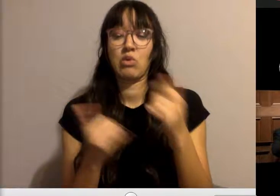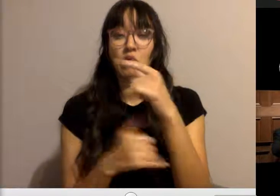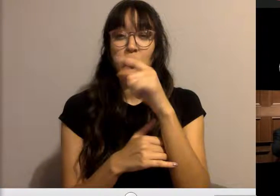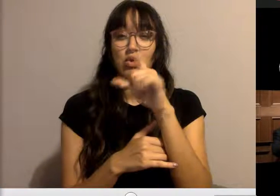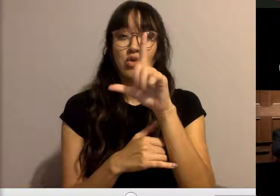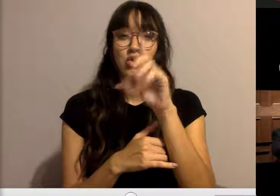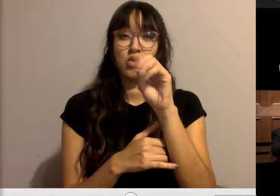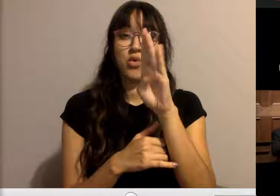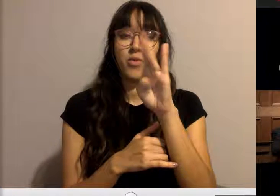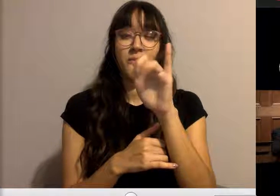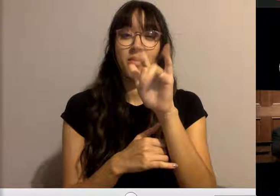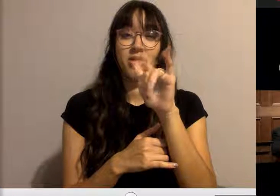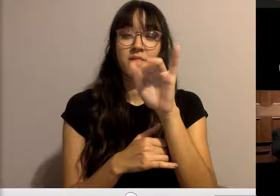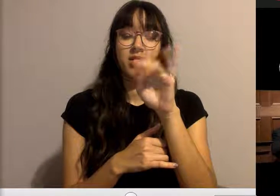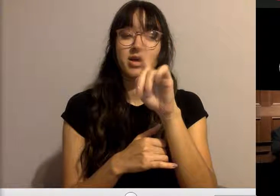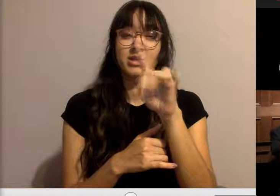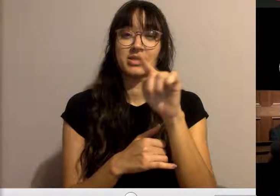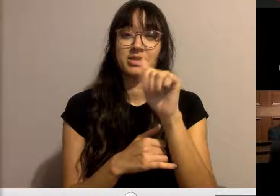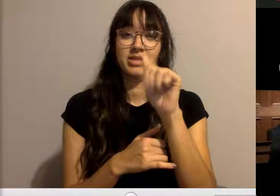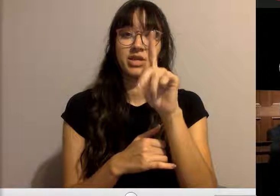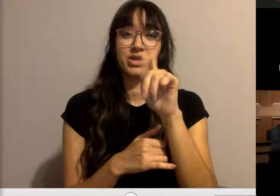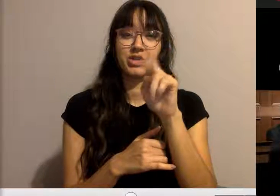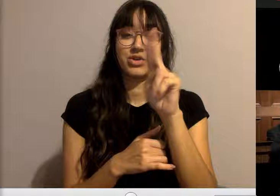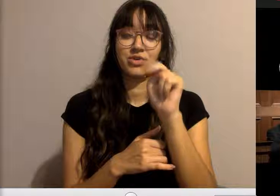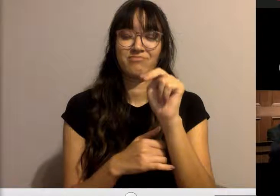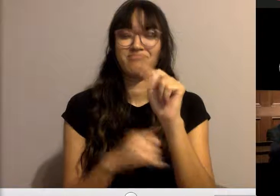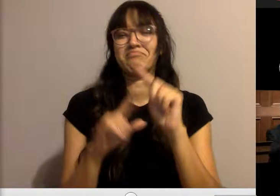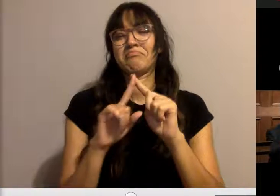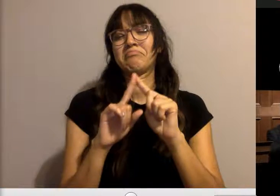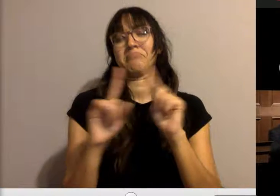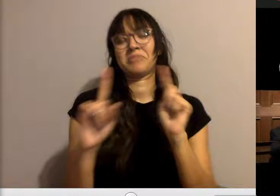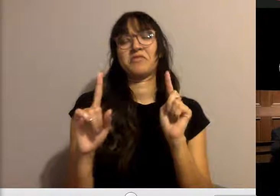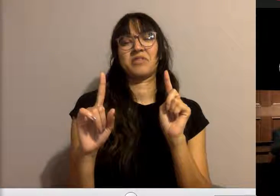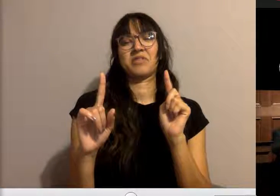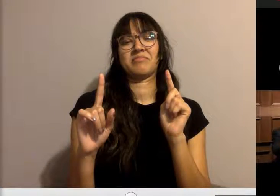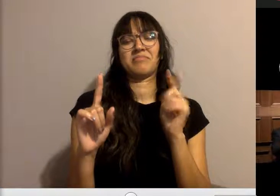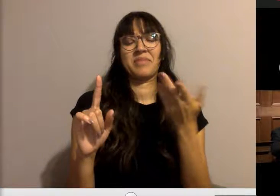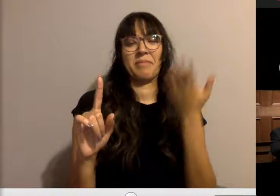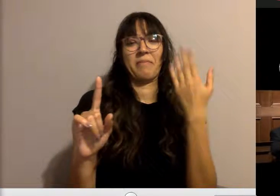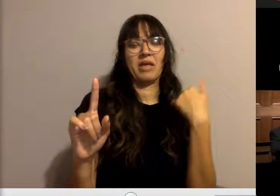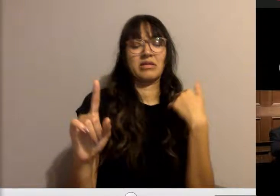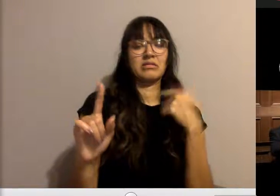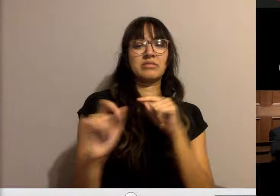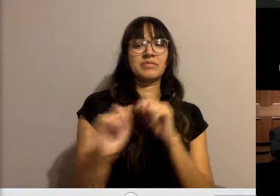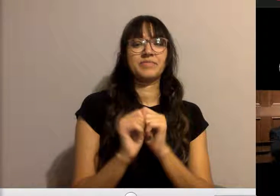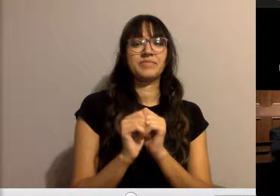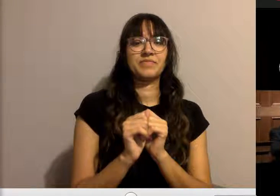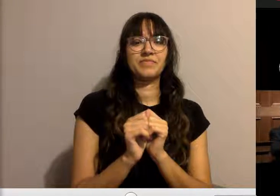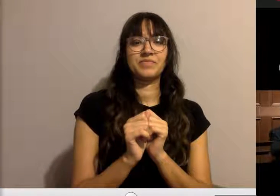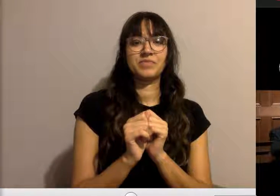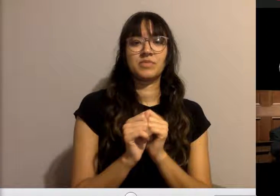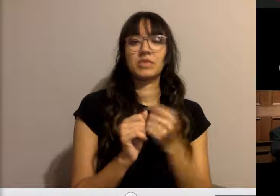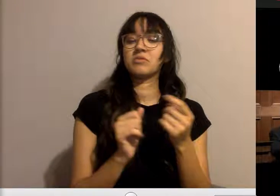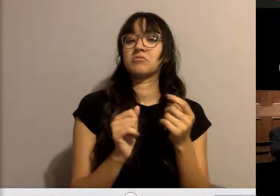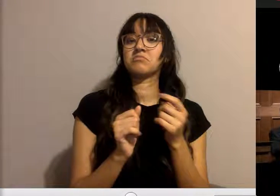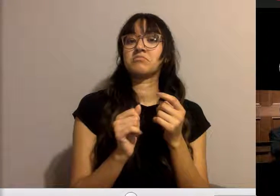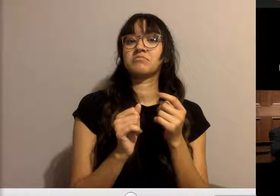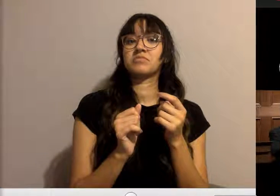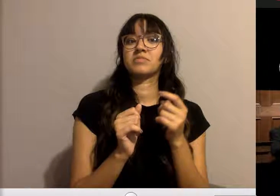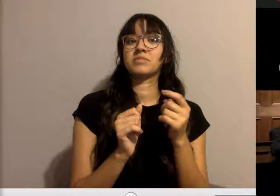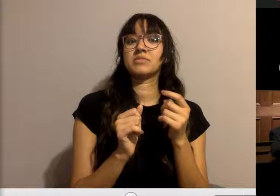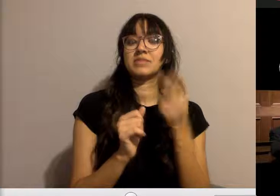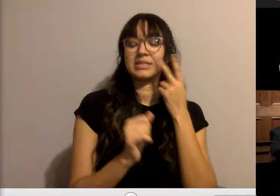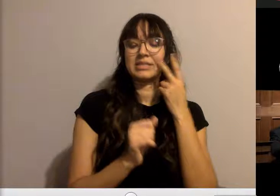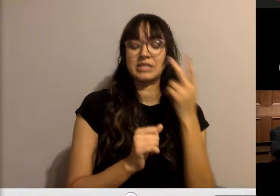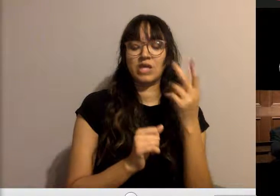different from today. It's a smaller world for one thing, but if you take a look at something like a small world